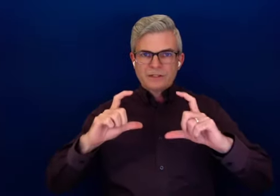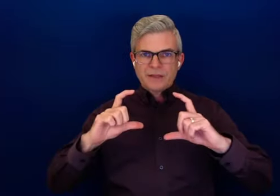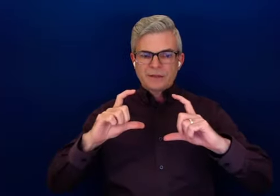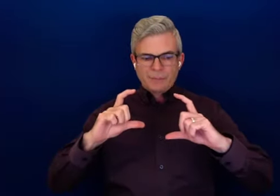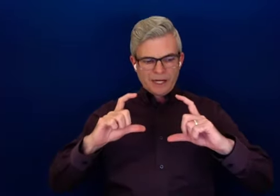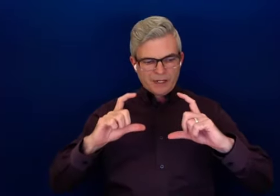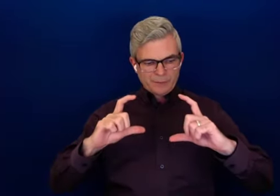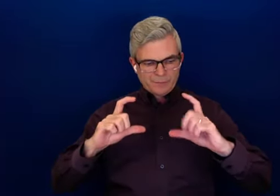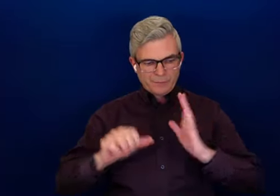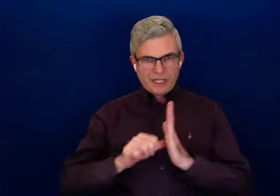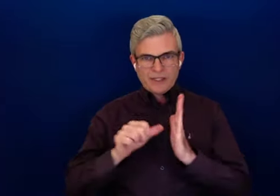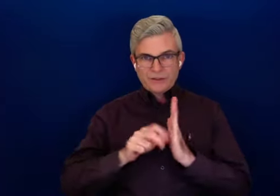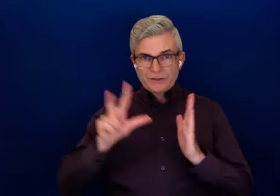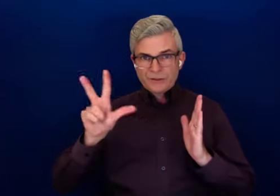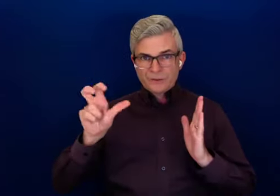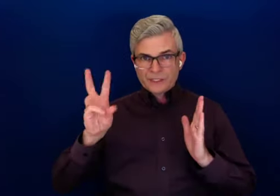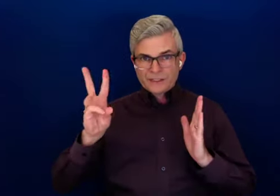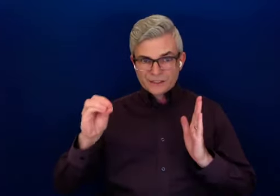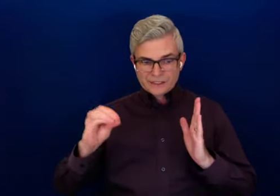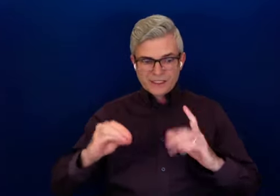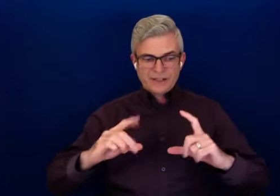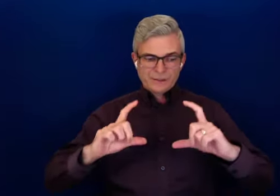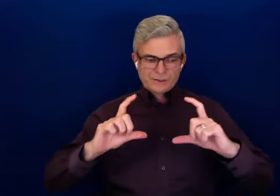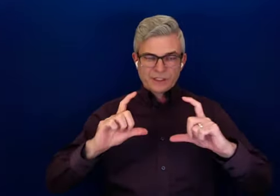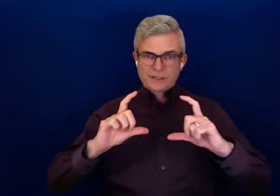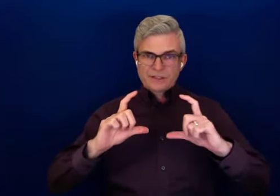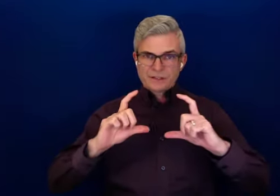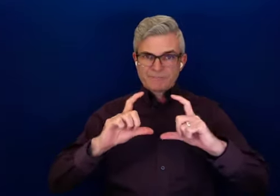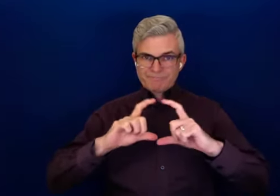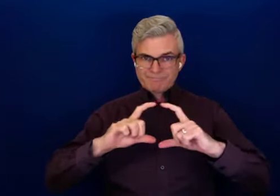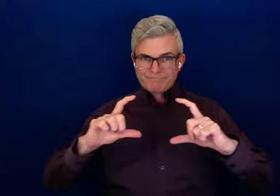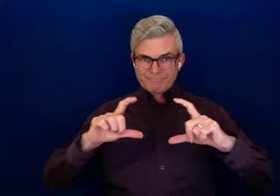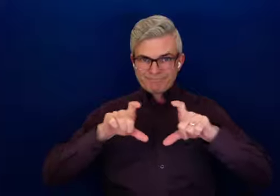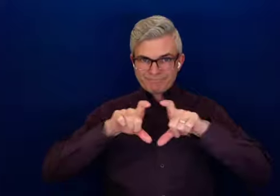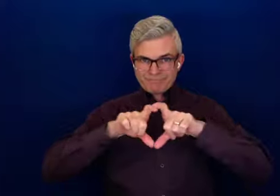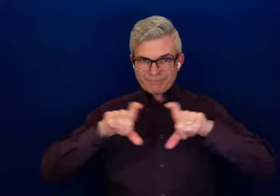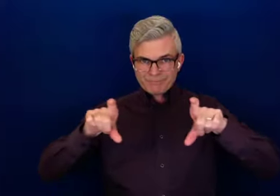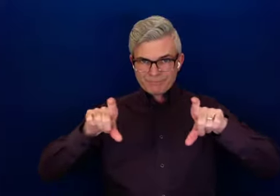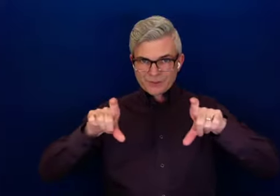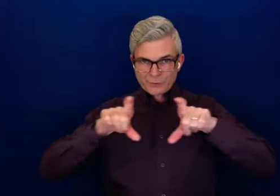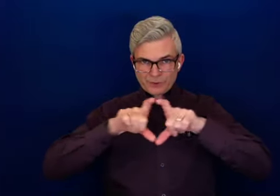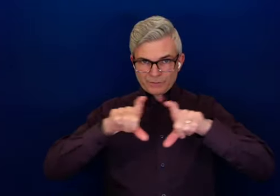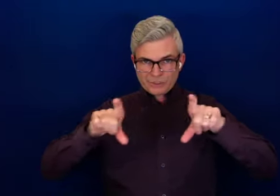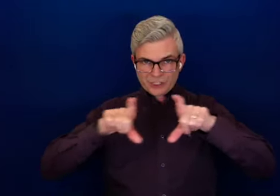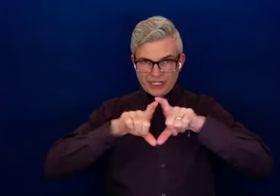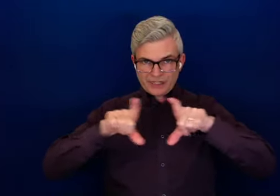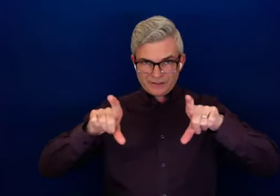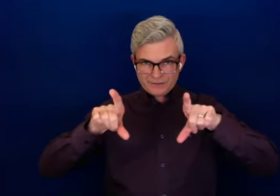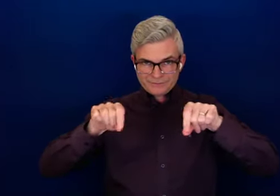at the bottom of page 360, there's this sort of shaded